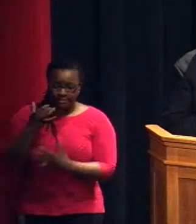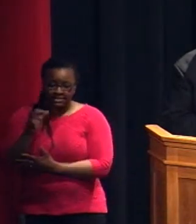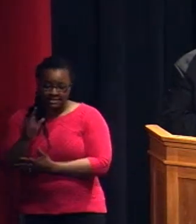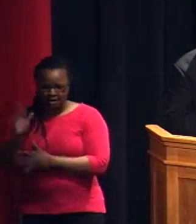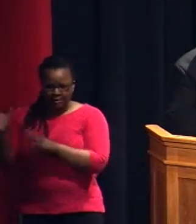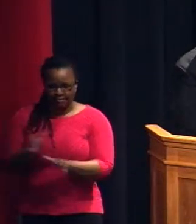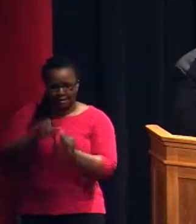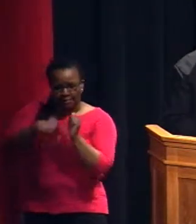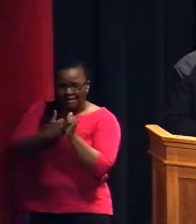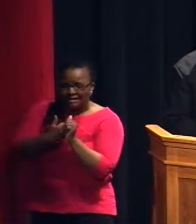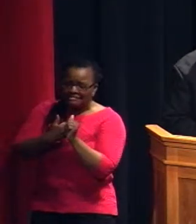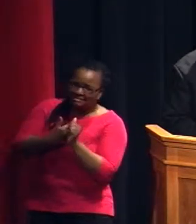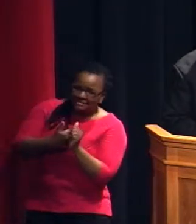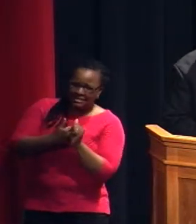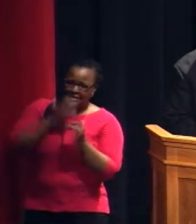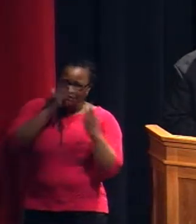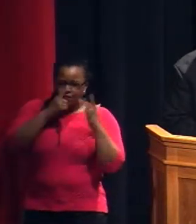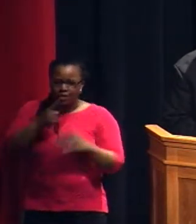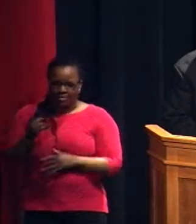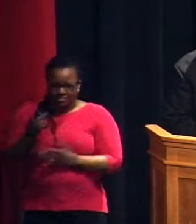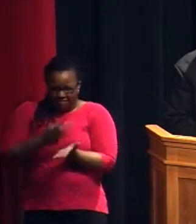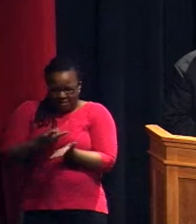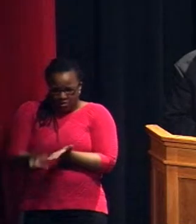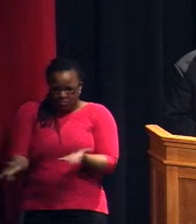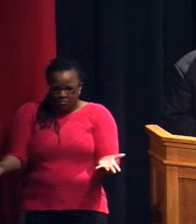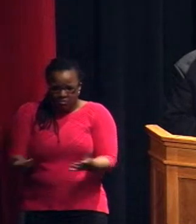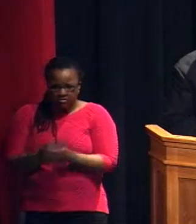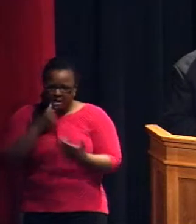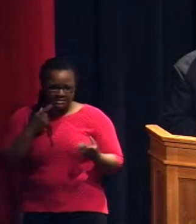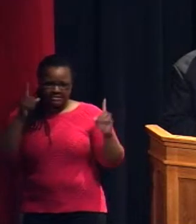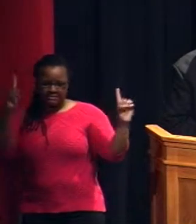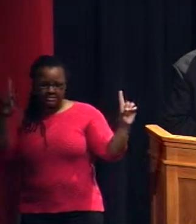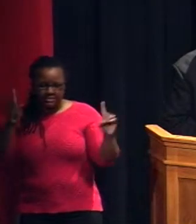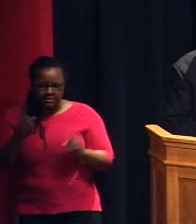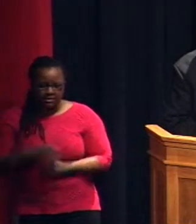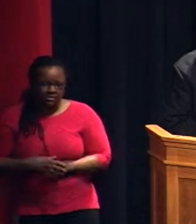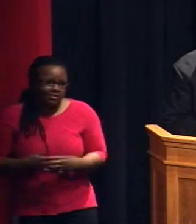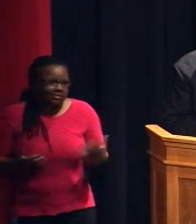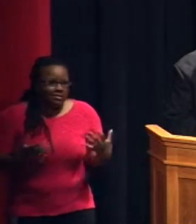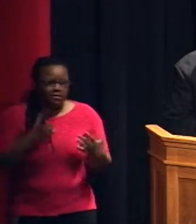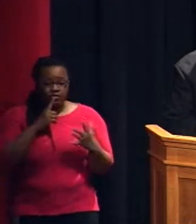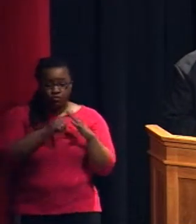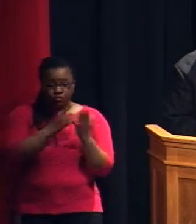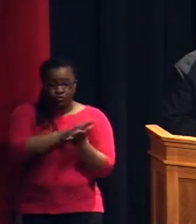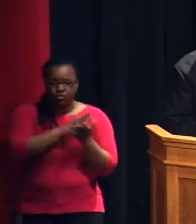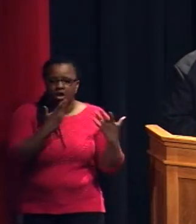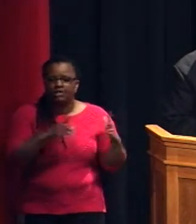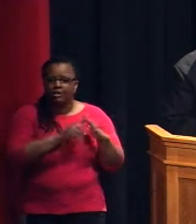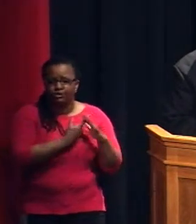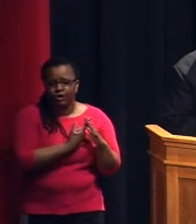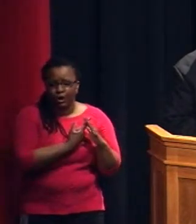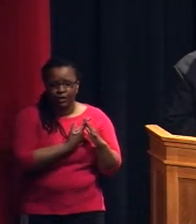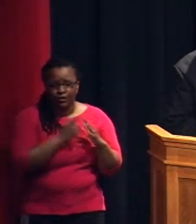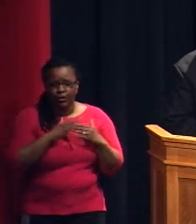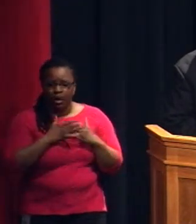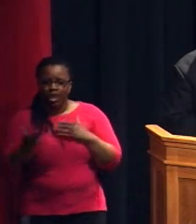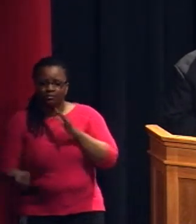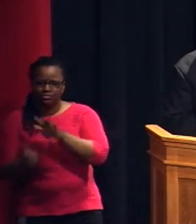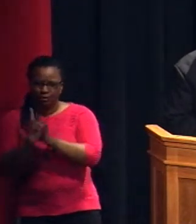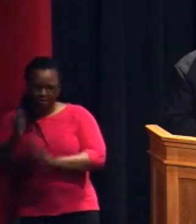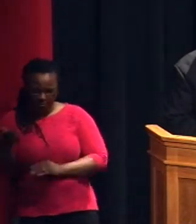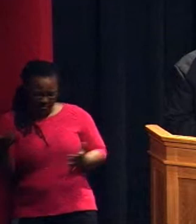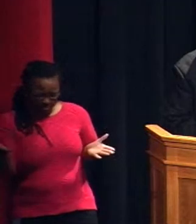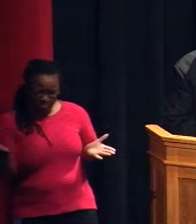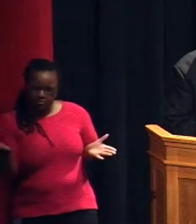between whether all four of us would come at the same time or not was IQ scores. Linda and I